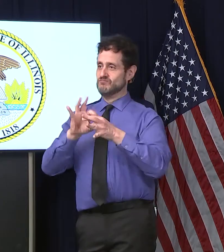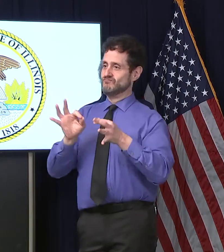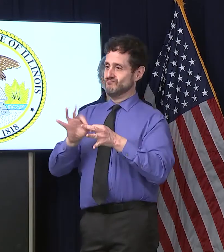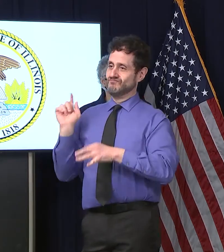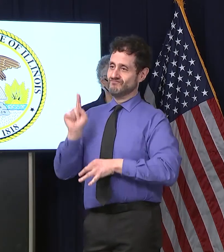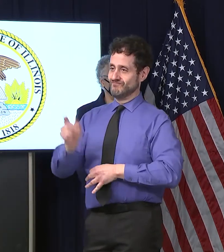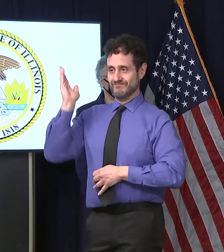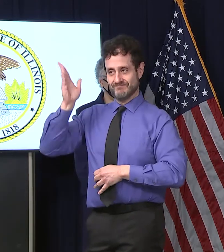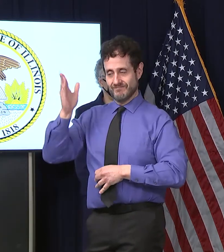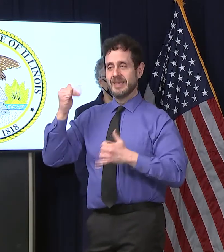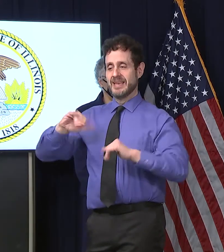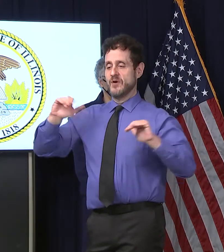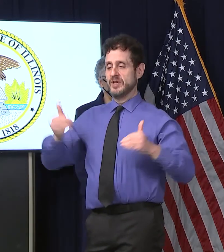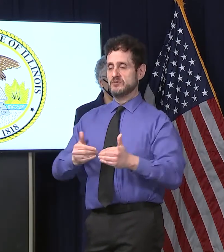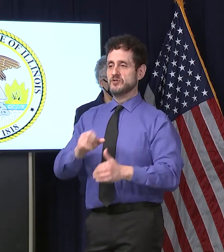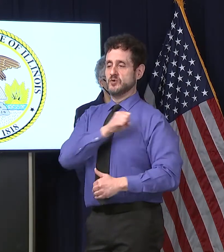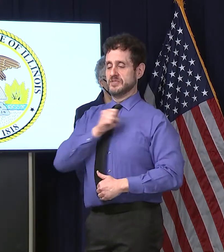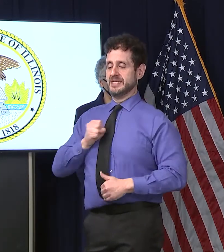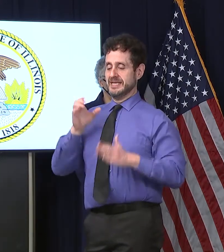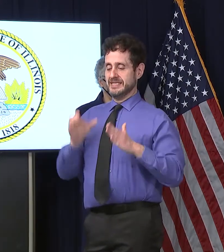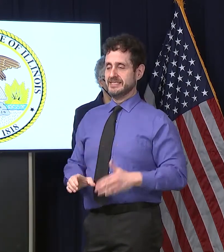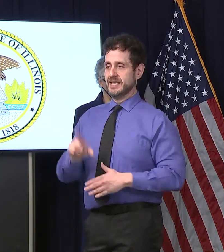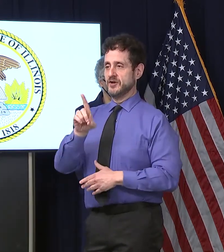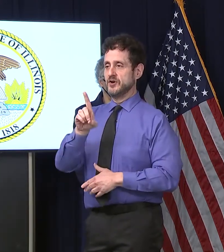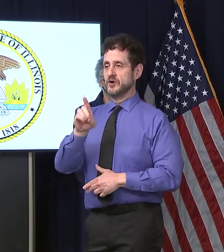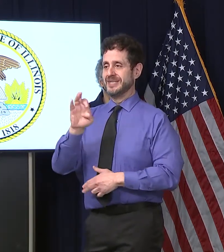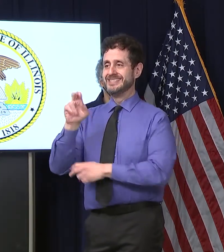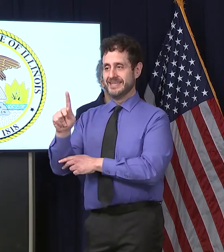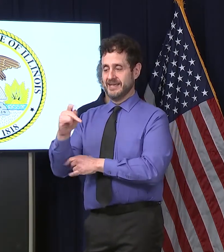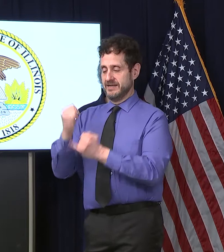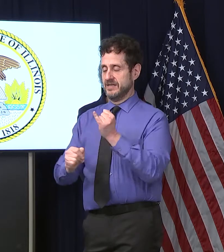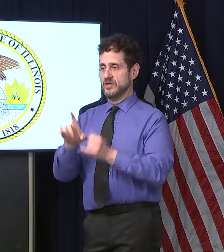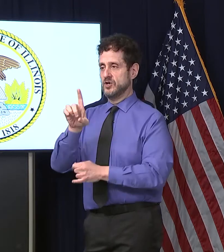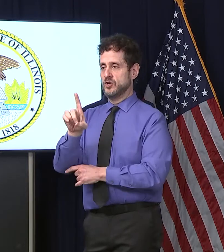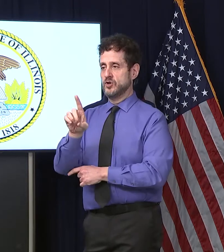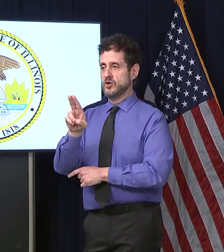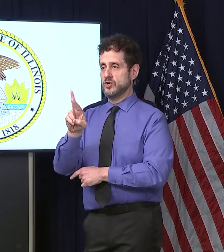comments, and I'd like to introduce Senator Durbin. Senator Durbin.